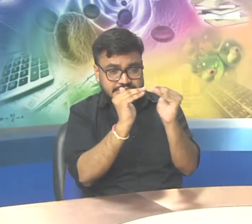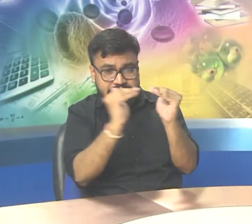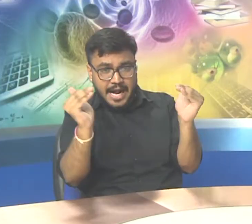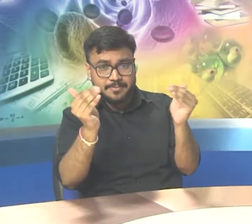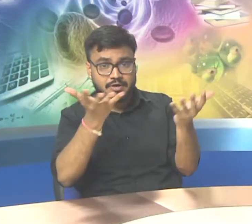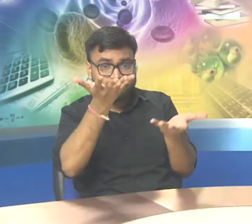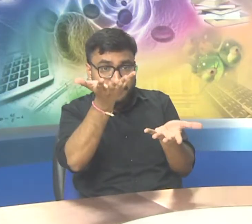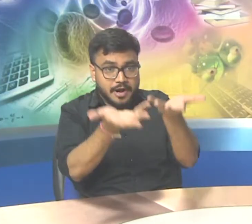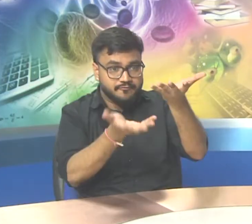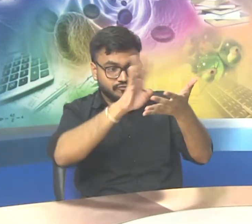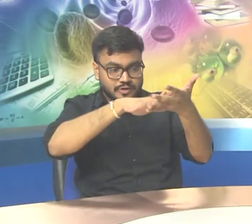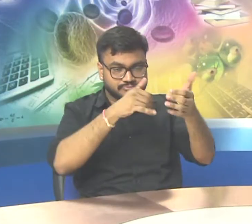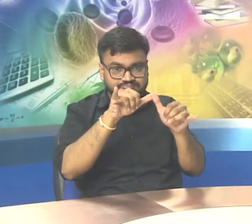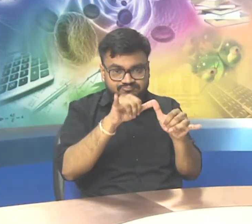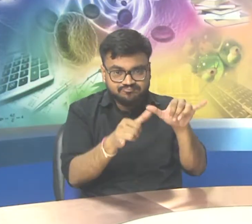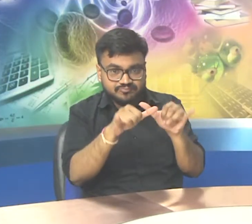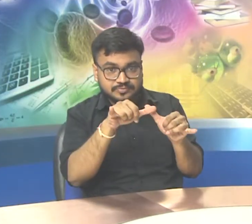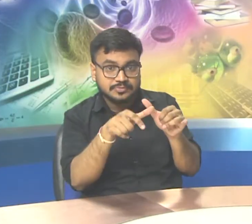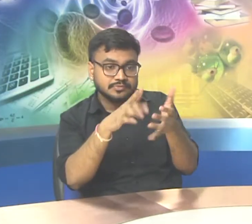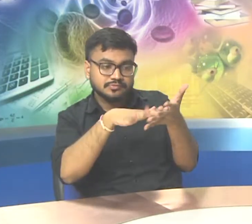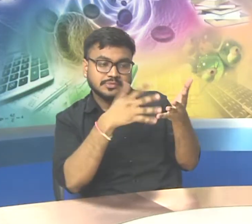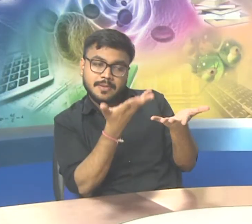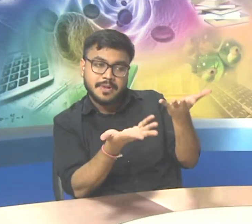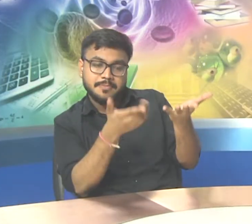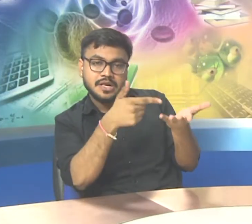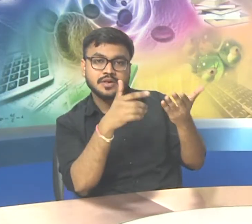So always eat balanced and healthy food.